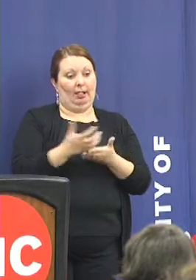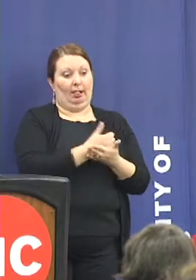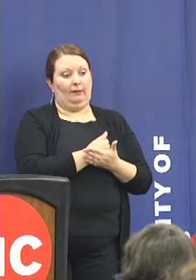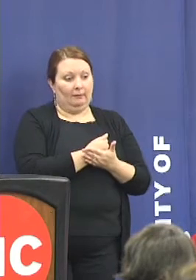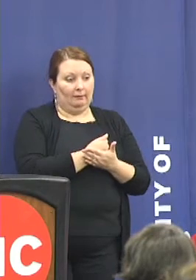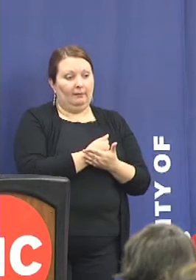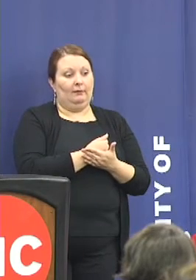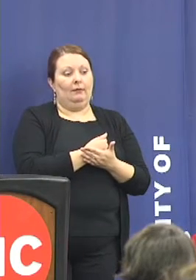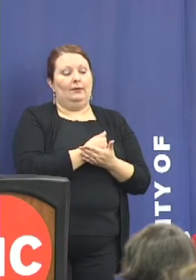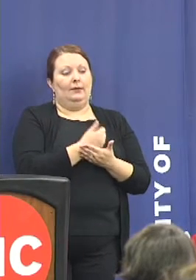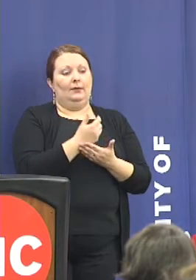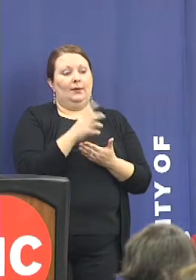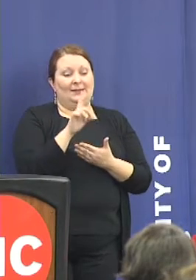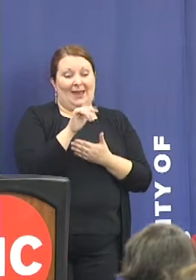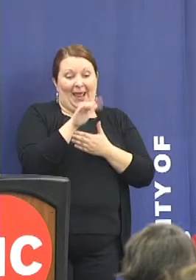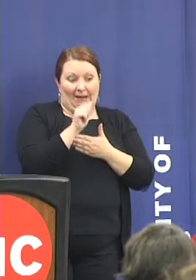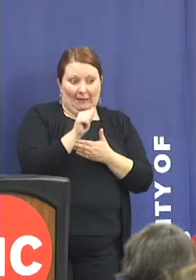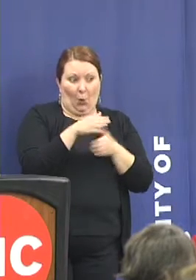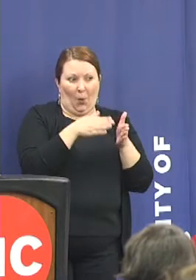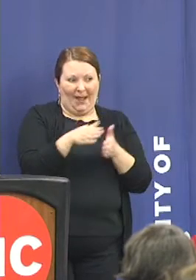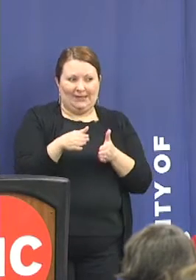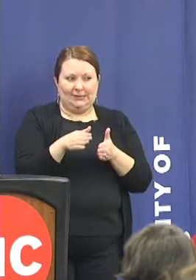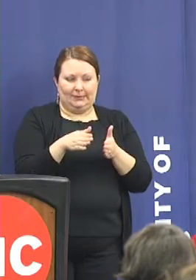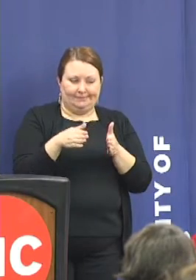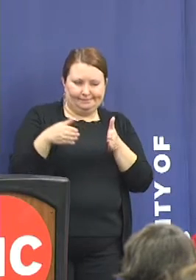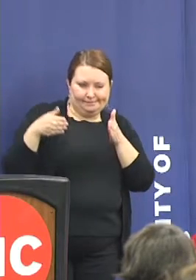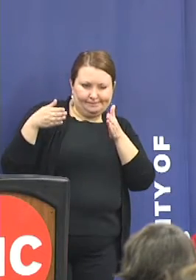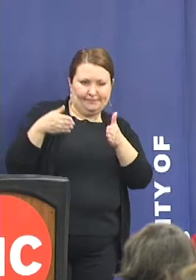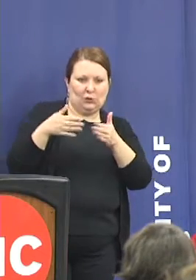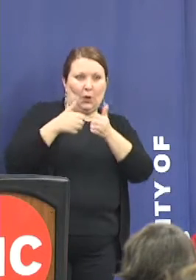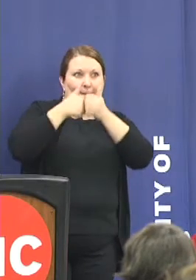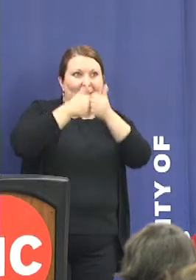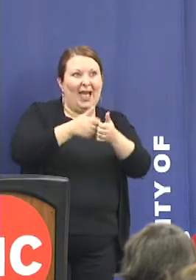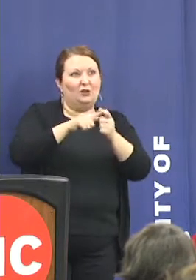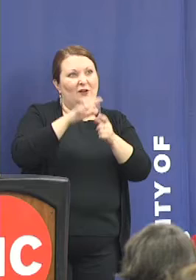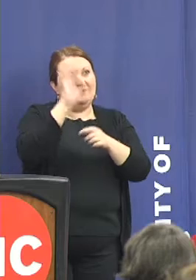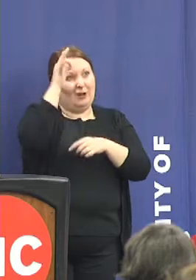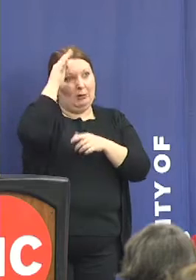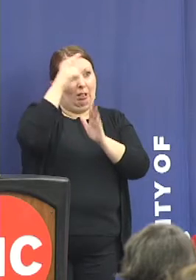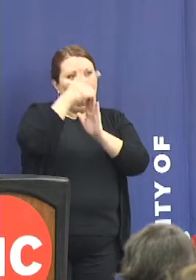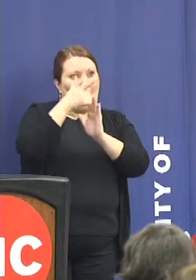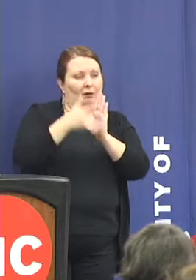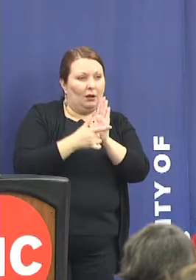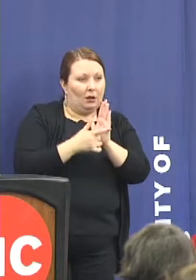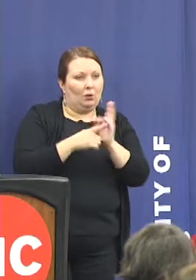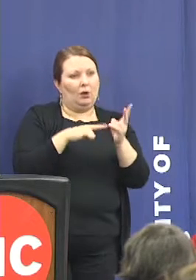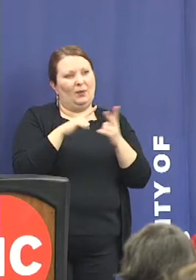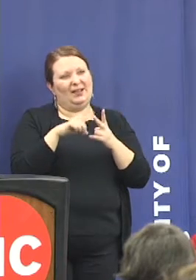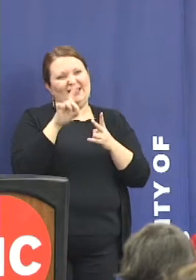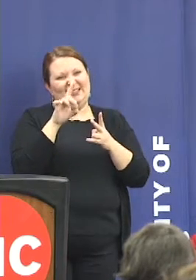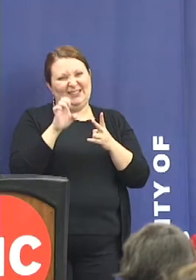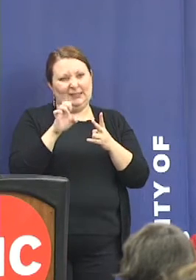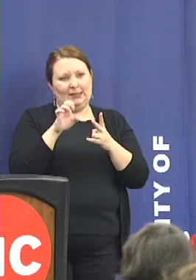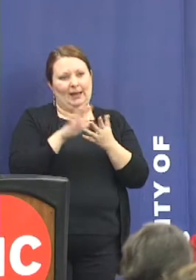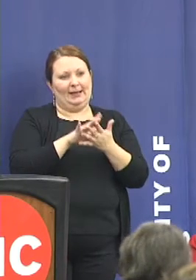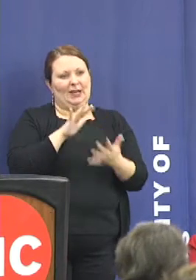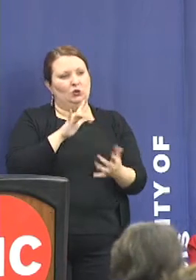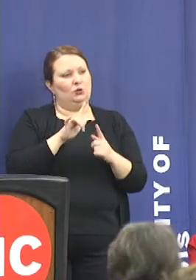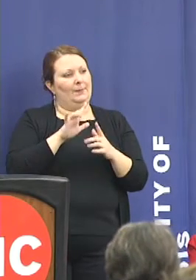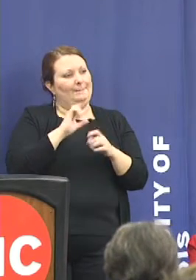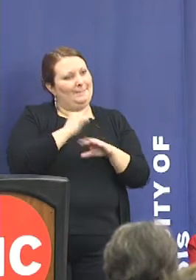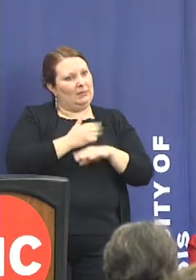collecting data in ways that merely aim to comply to a federal mandate and one that is decontextualized from